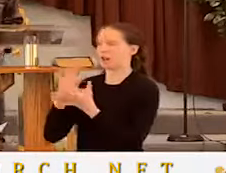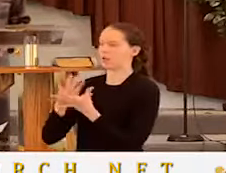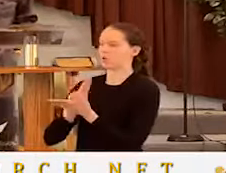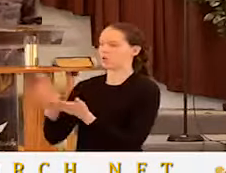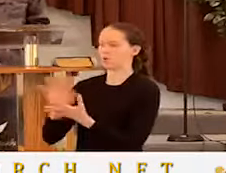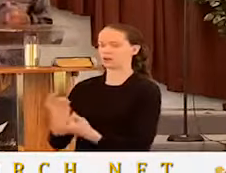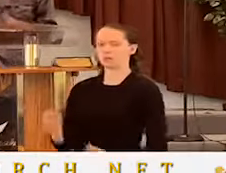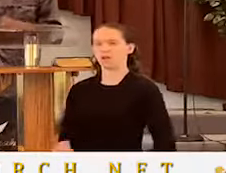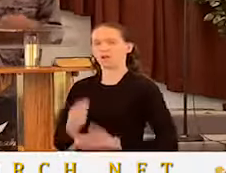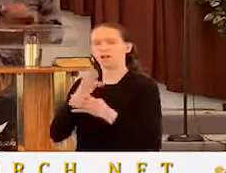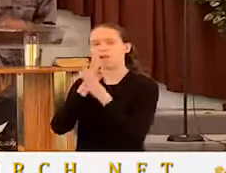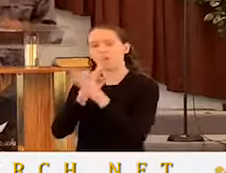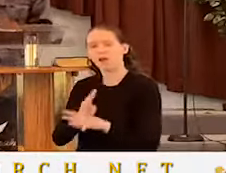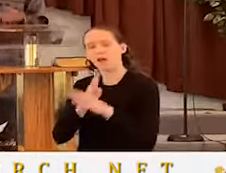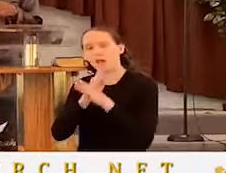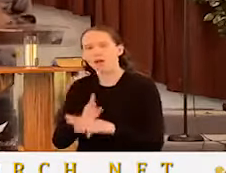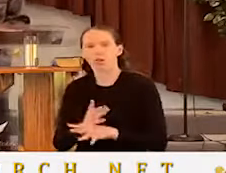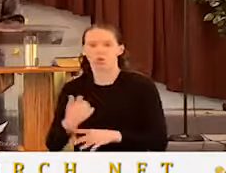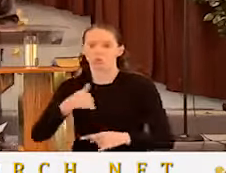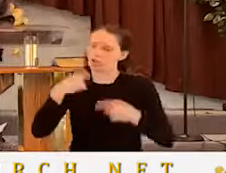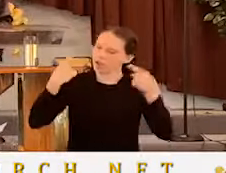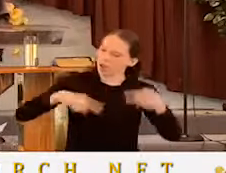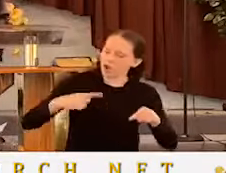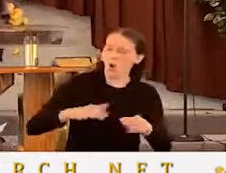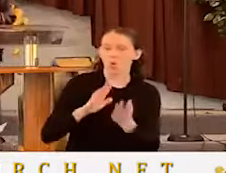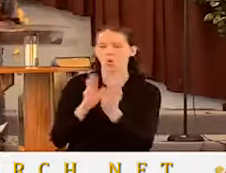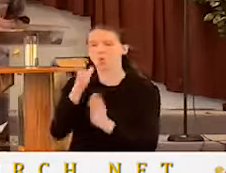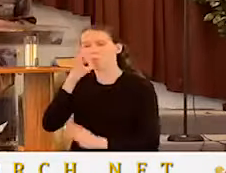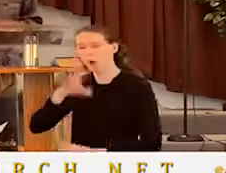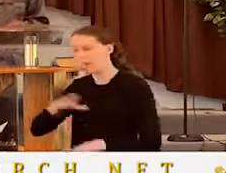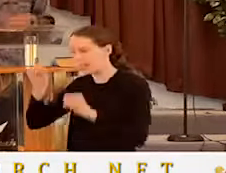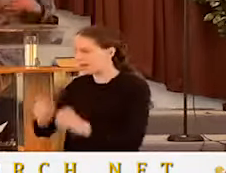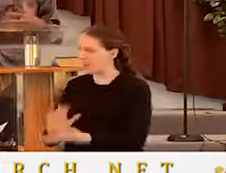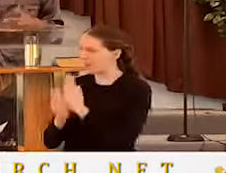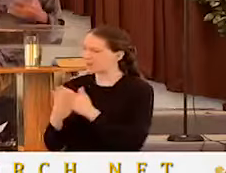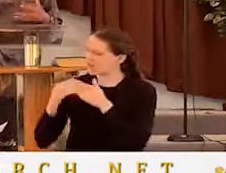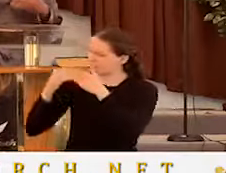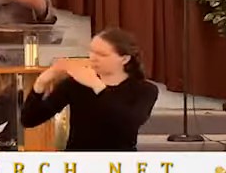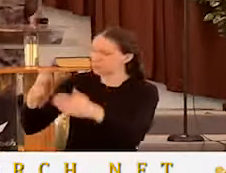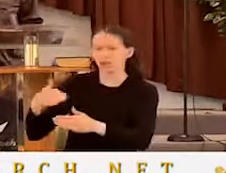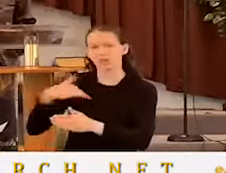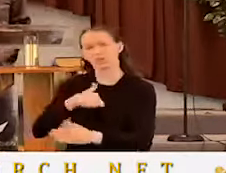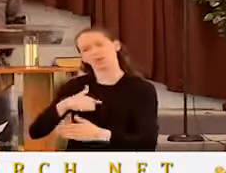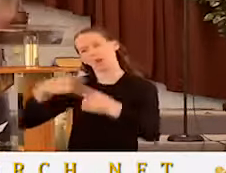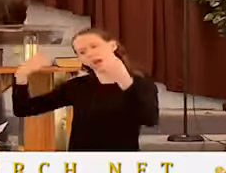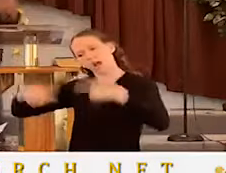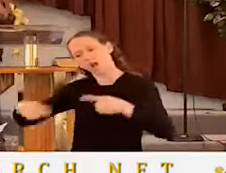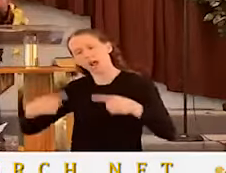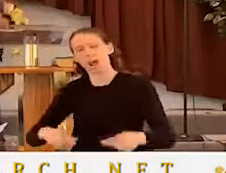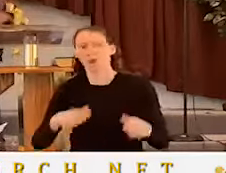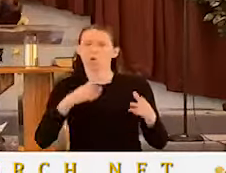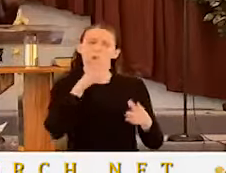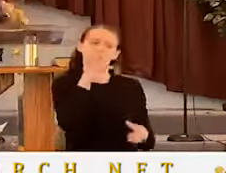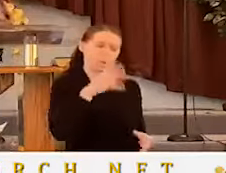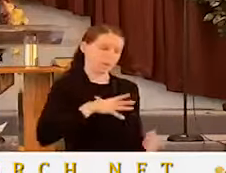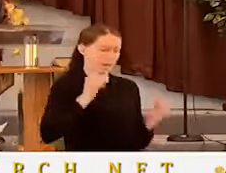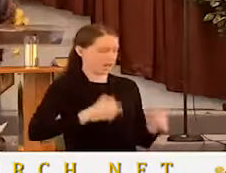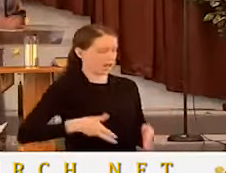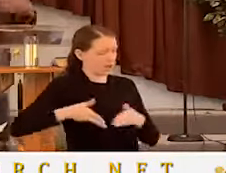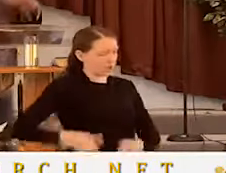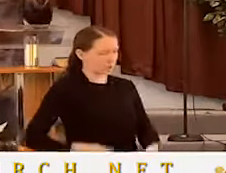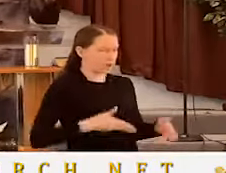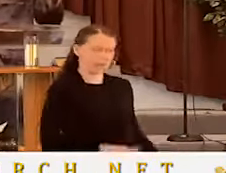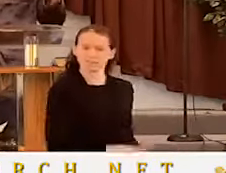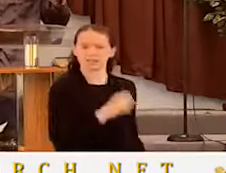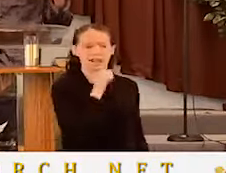still fighting over women in ministry positions. We're fighting over women wearing pants and women wearing